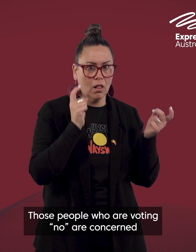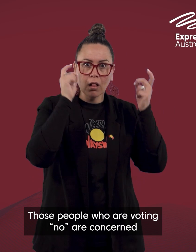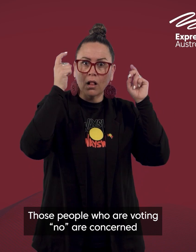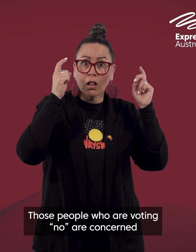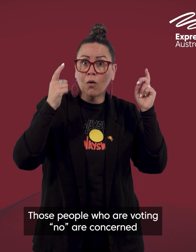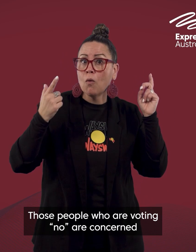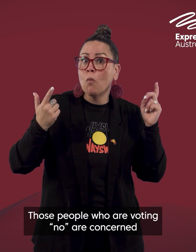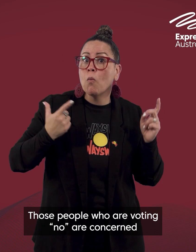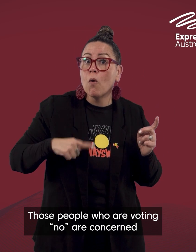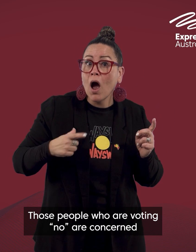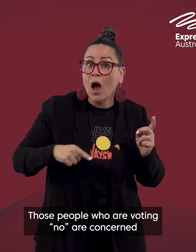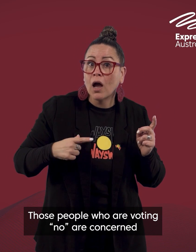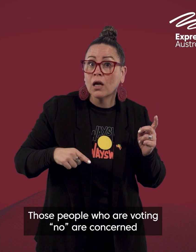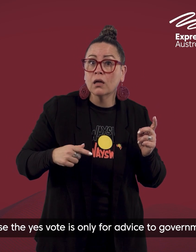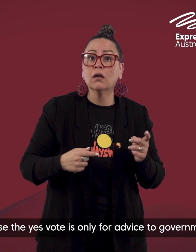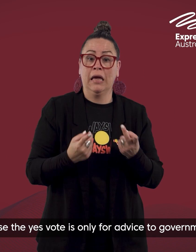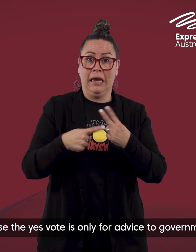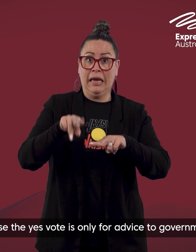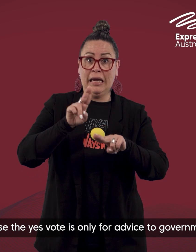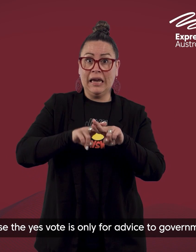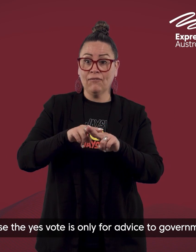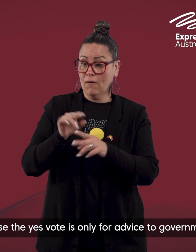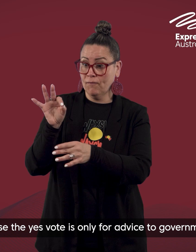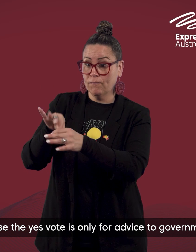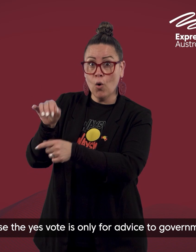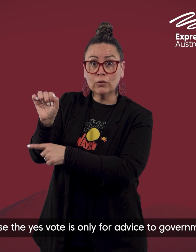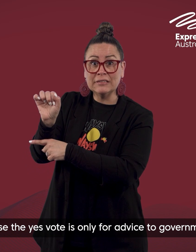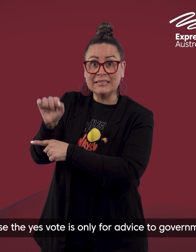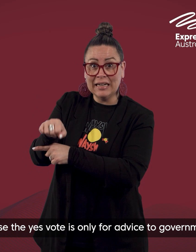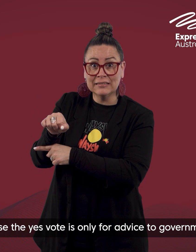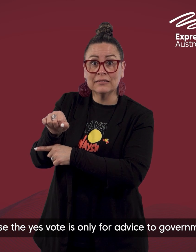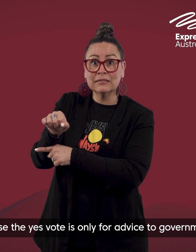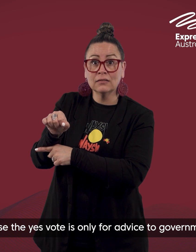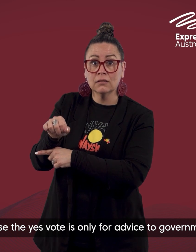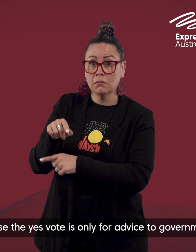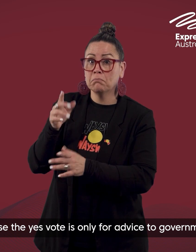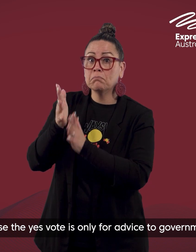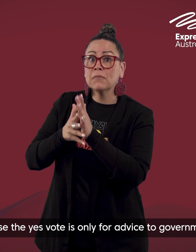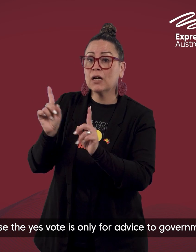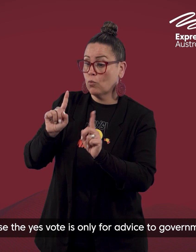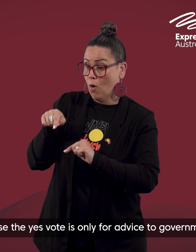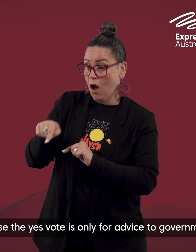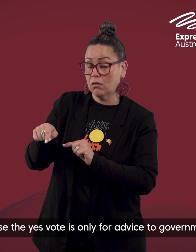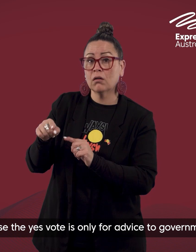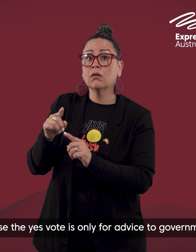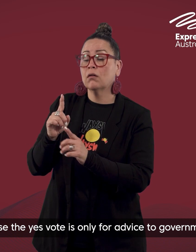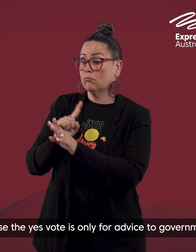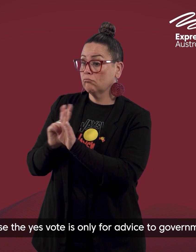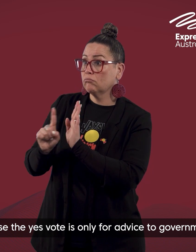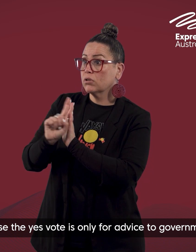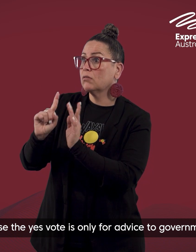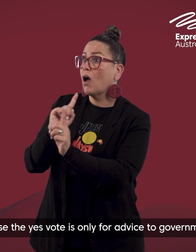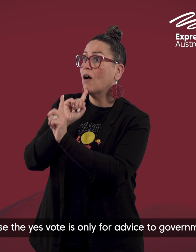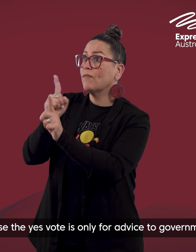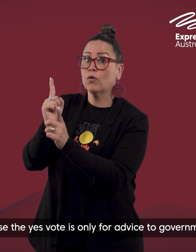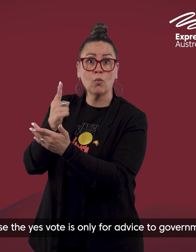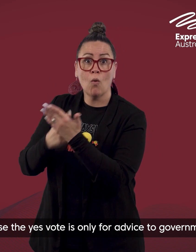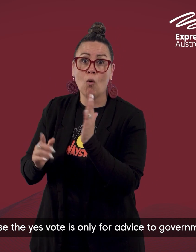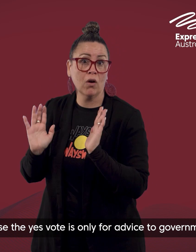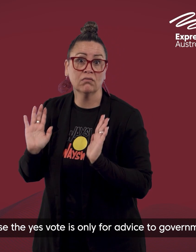no are concerned because the yes vote is only for advice to government,